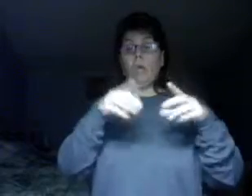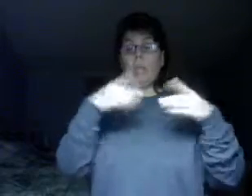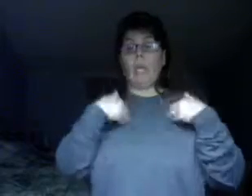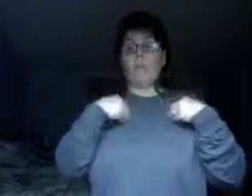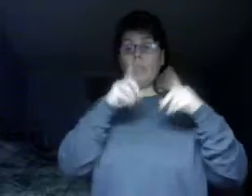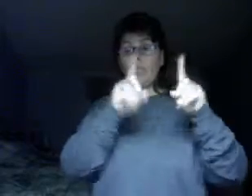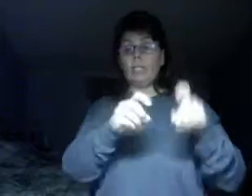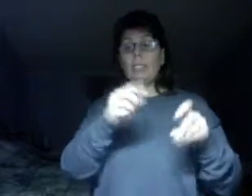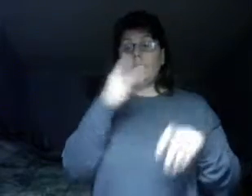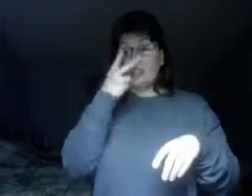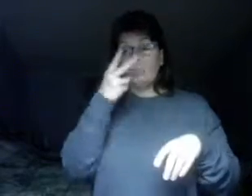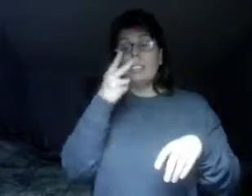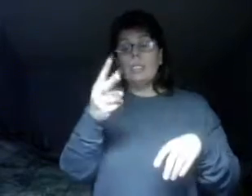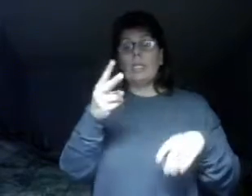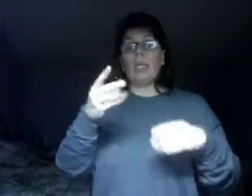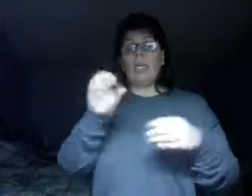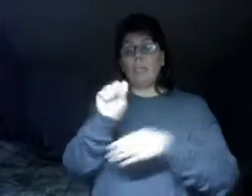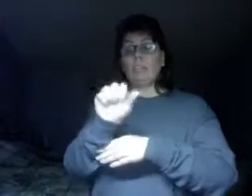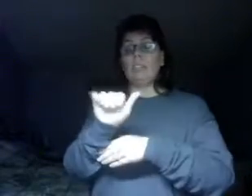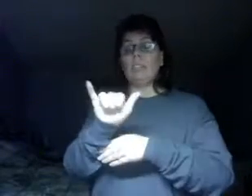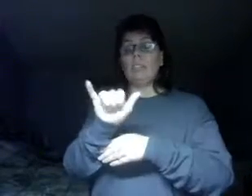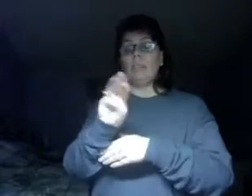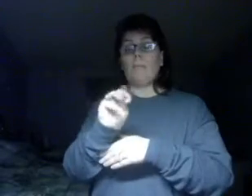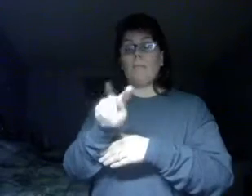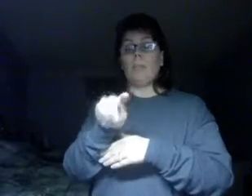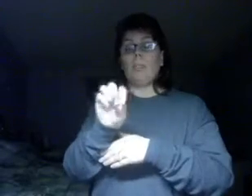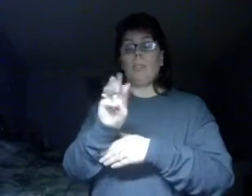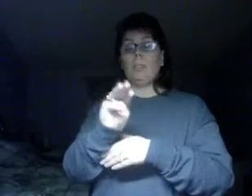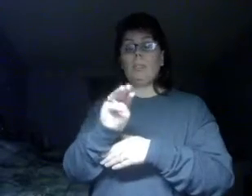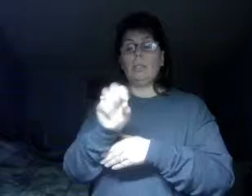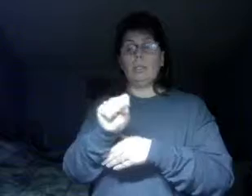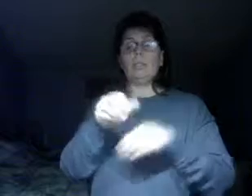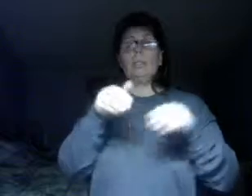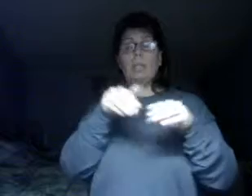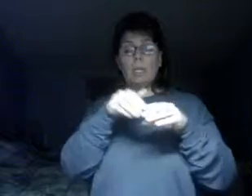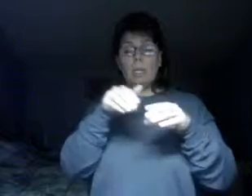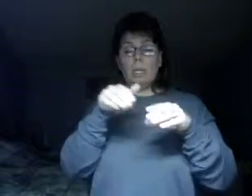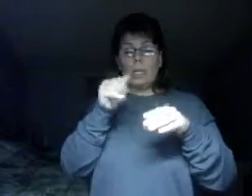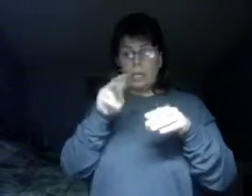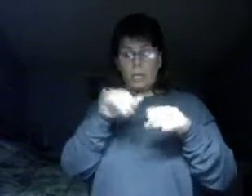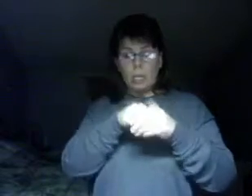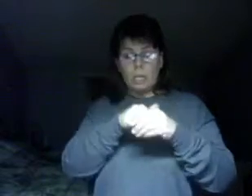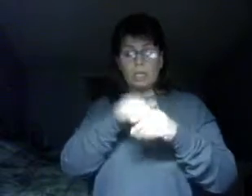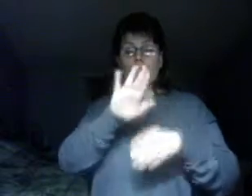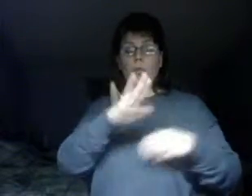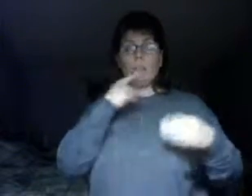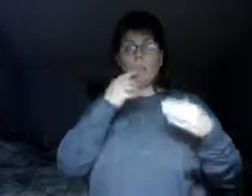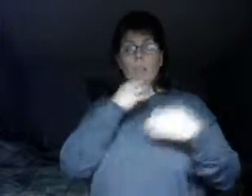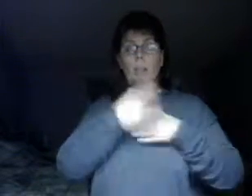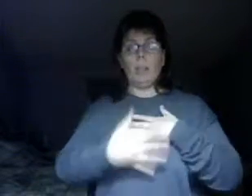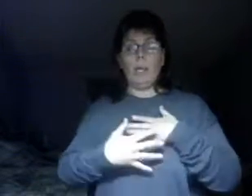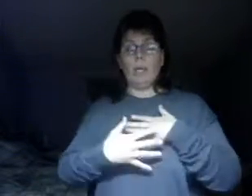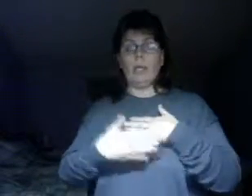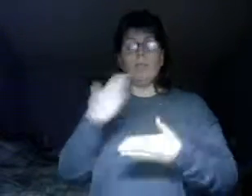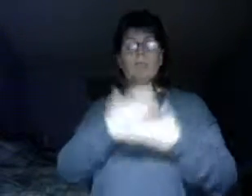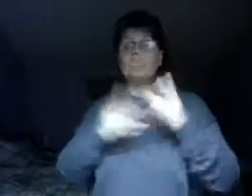There are some individuals living today who have been infected with HIV for 15 years, who have never been ill. And we